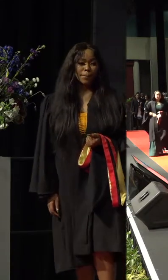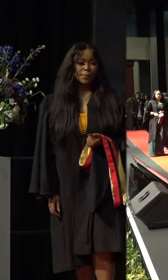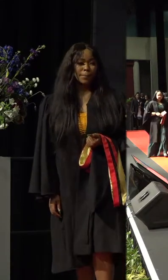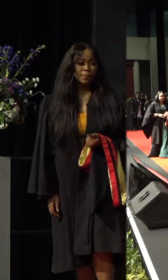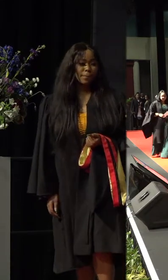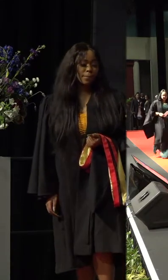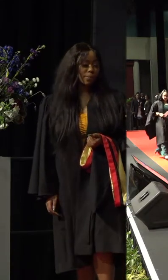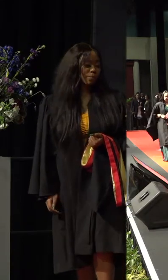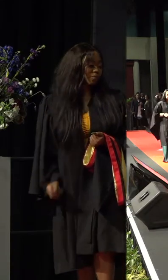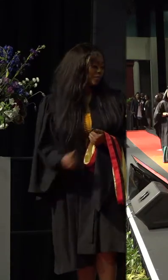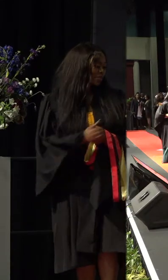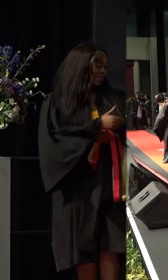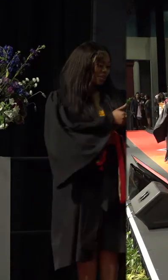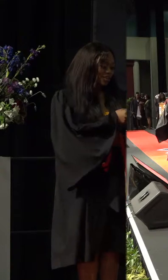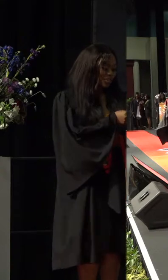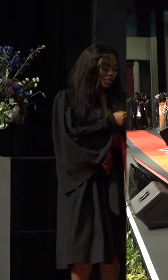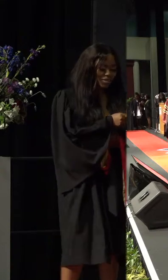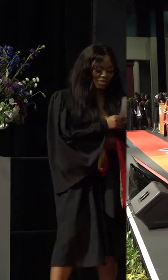Nandipa Lamini.